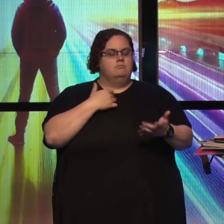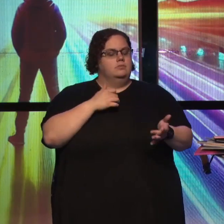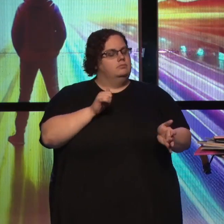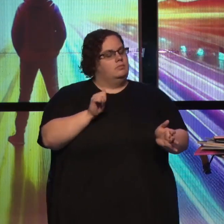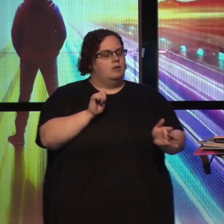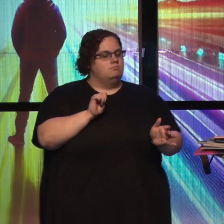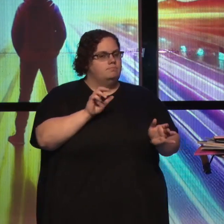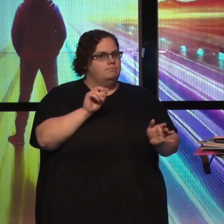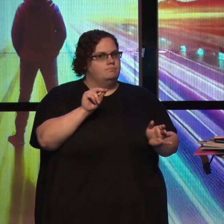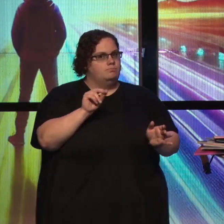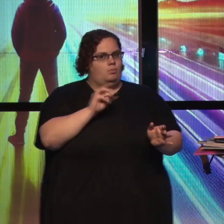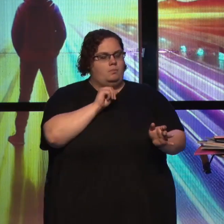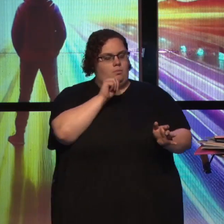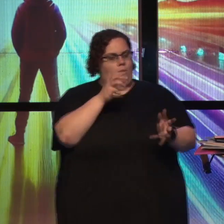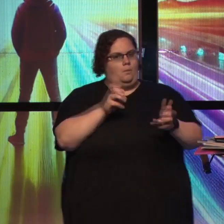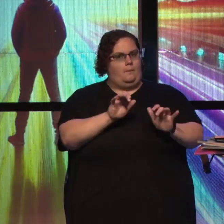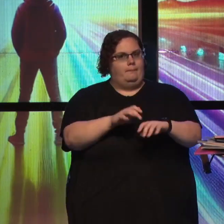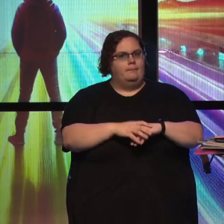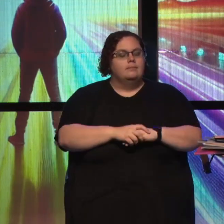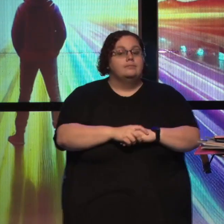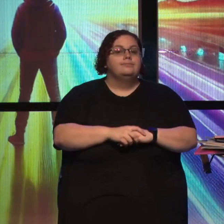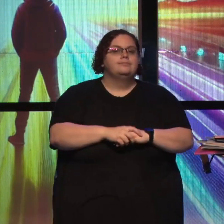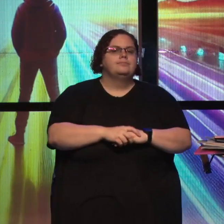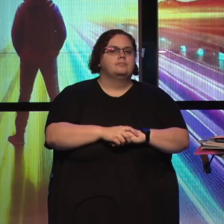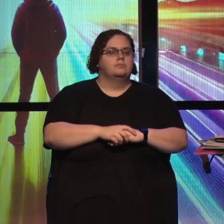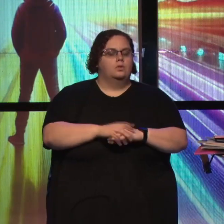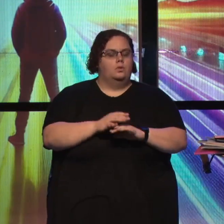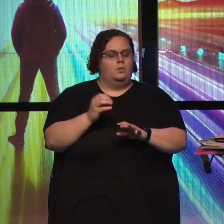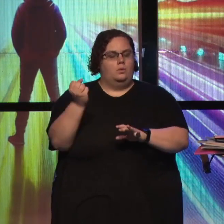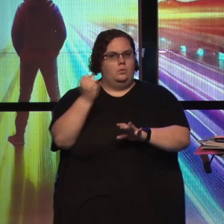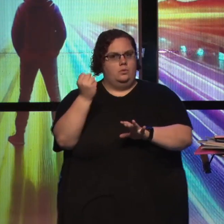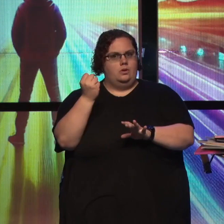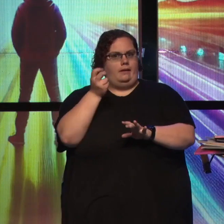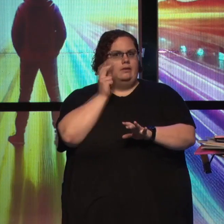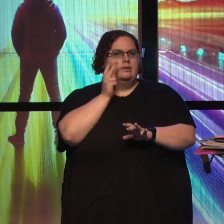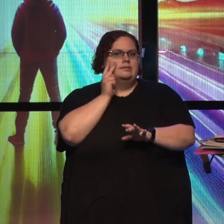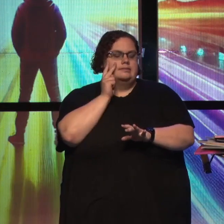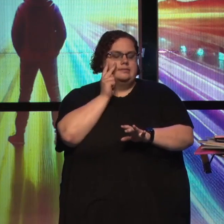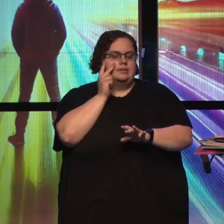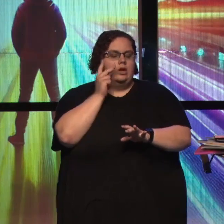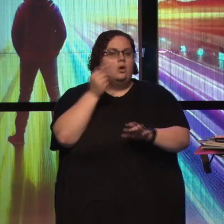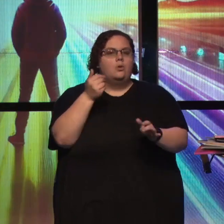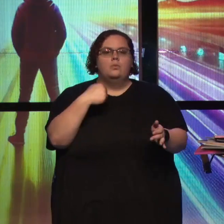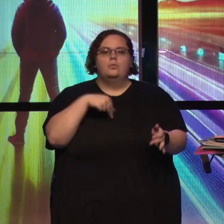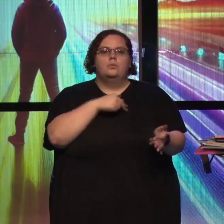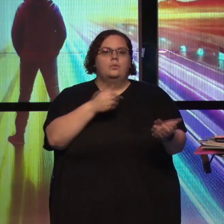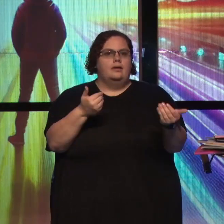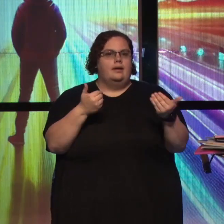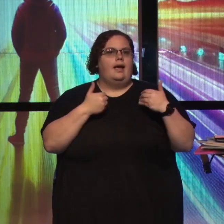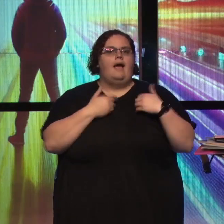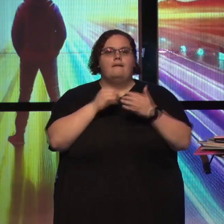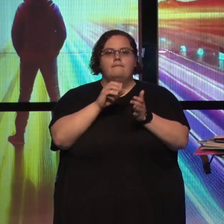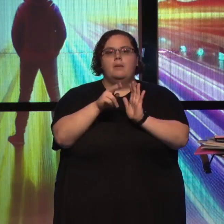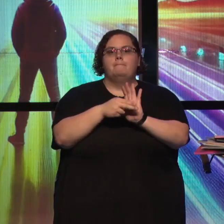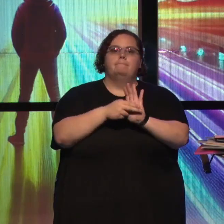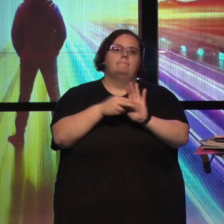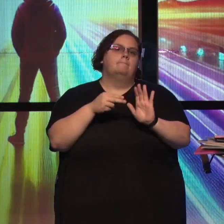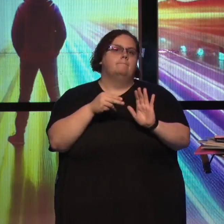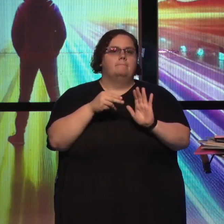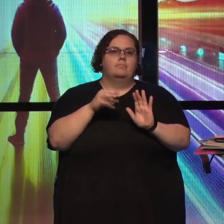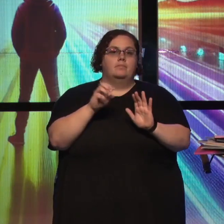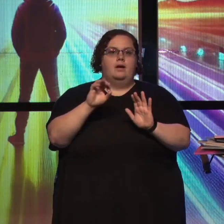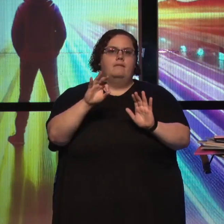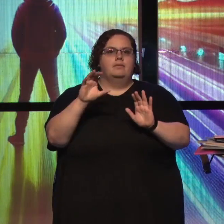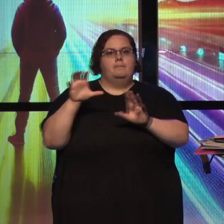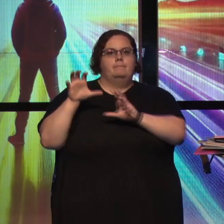ain't one of them. Okay? Just to stick with me and you'll see it, okay? We all bear the marks of the beast. No matter how hard we're trying to be on